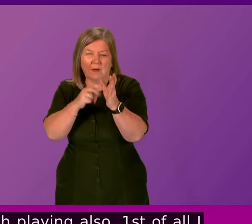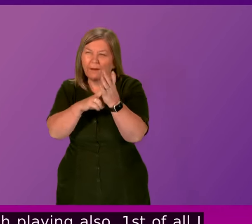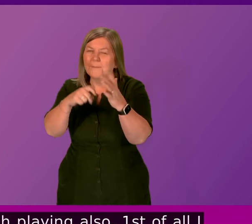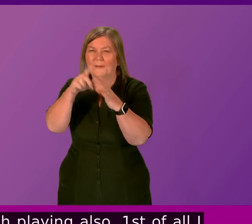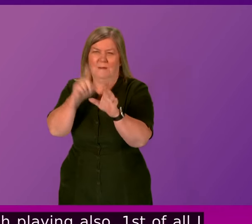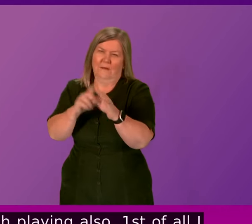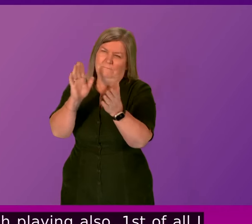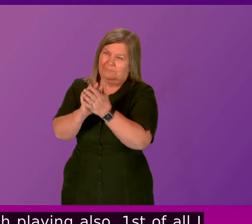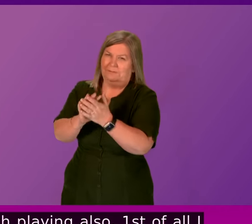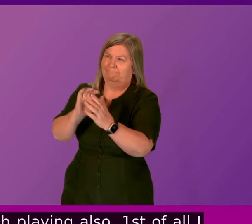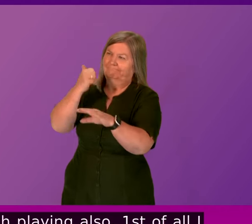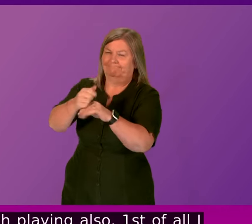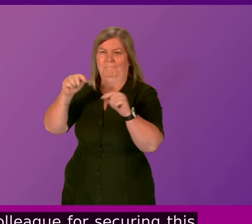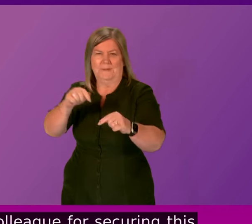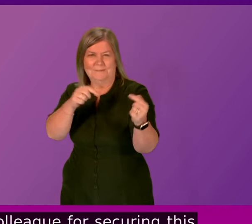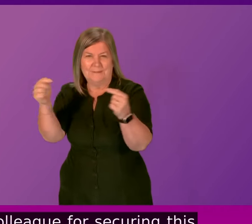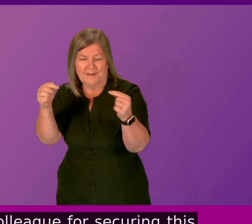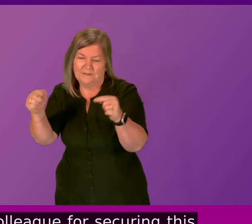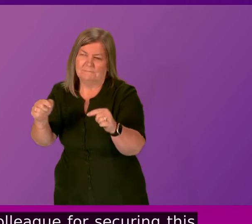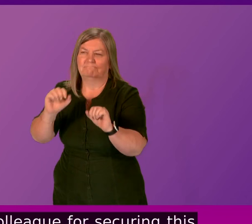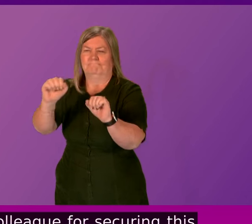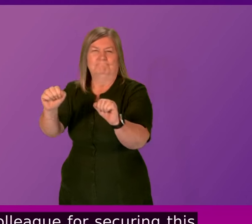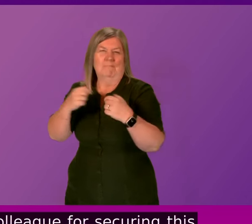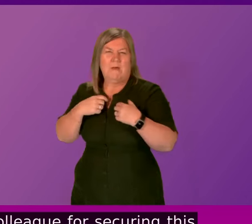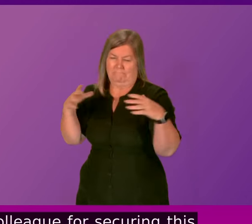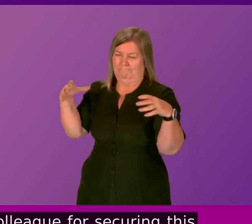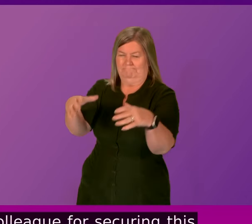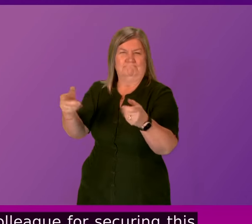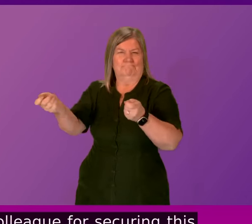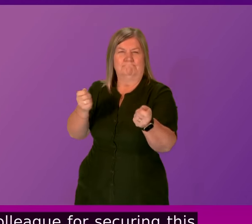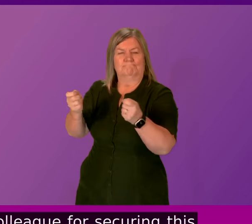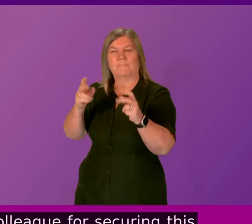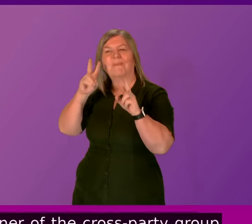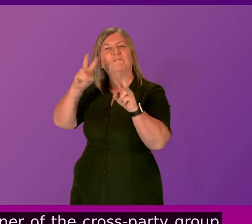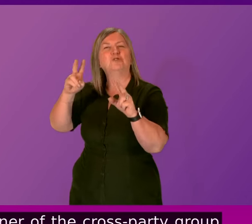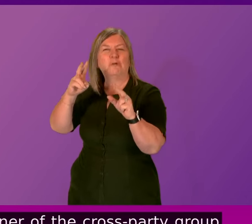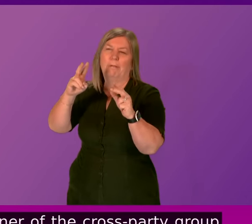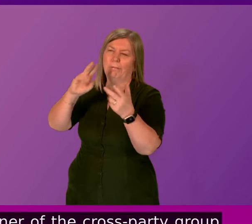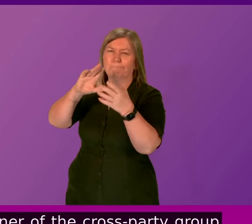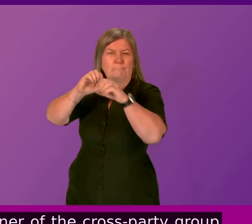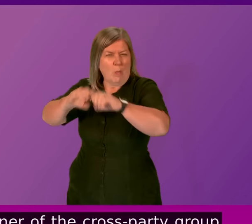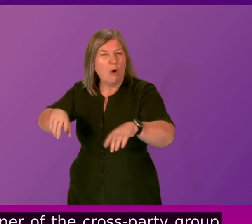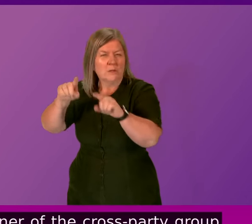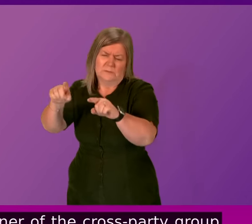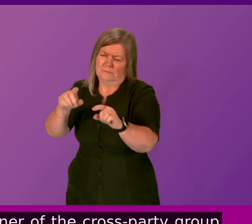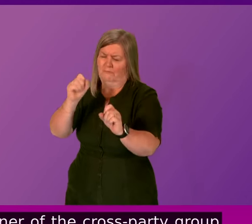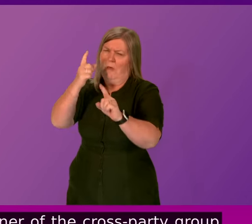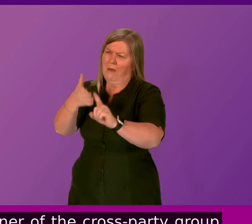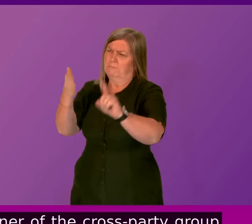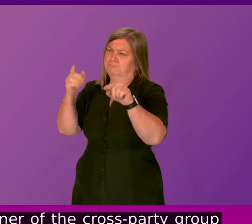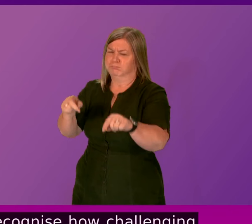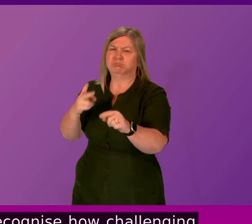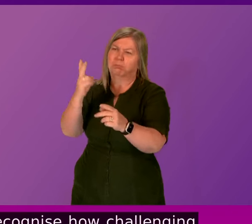important debate. As convener of the cross-party group on visual impairment, I recognise how challenging dual sensory loss can be for people, as